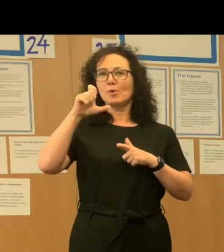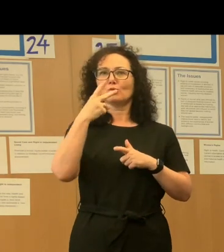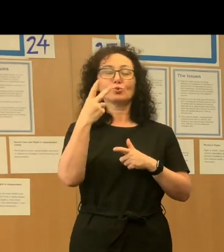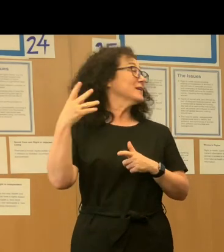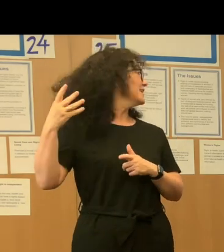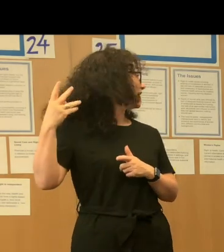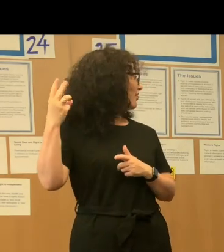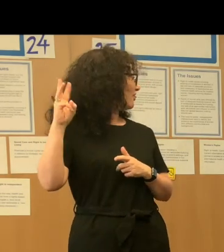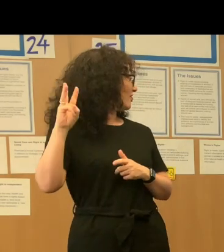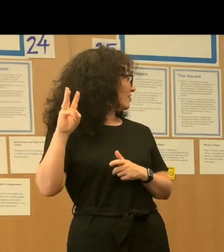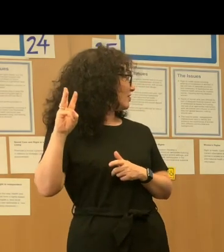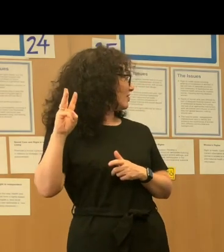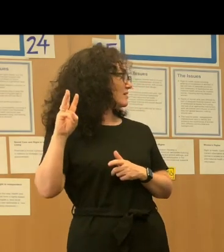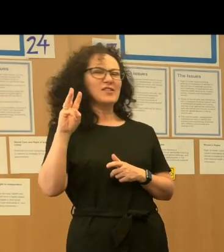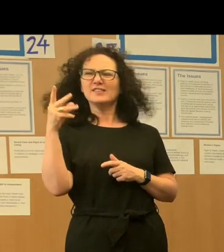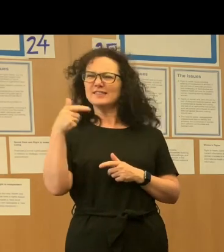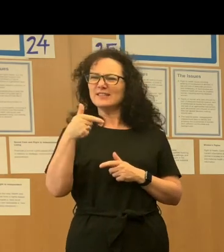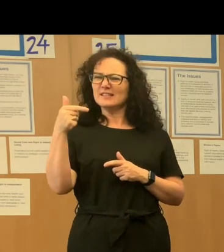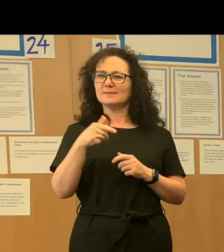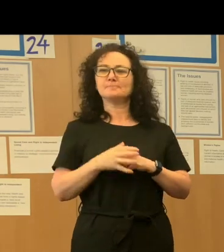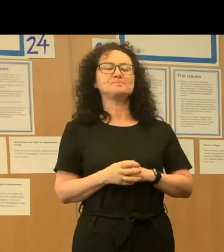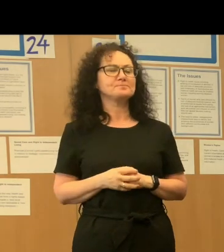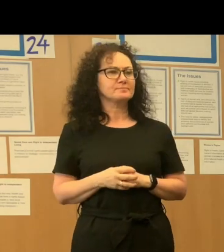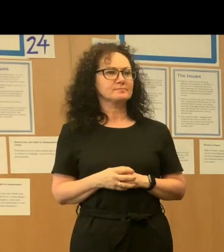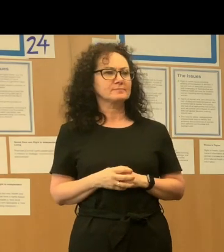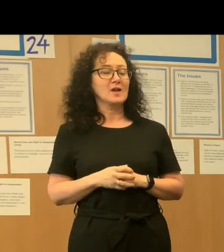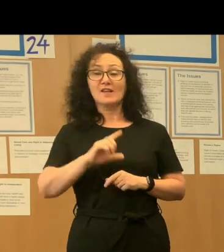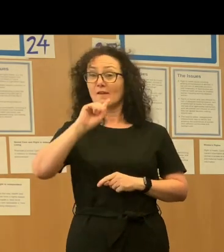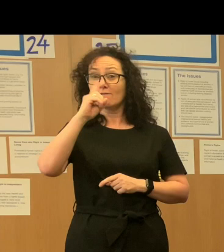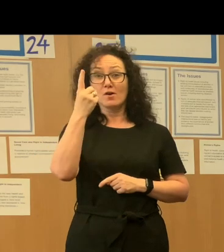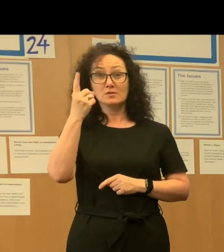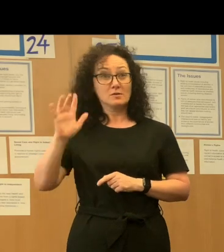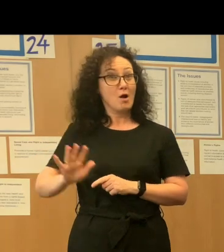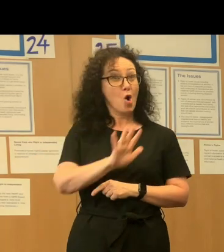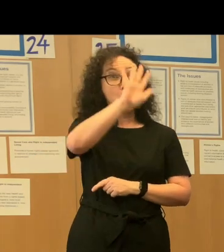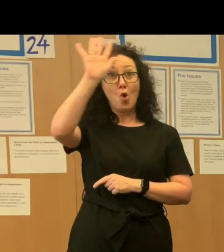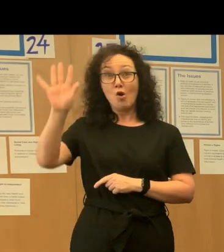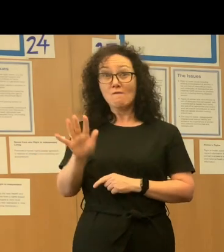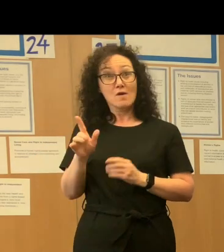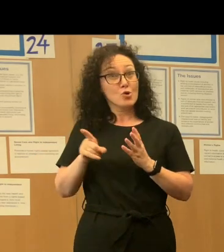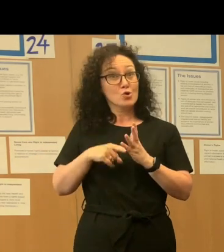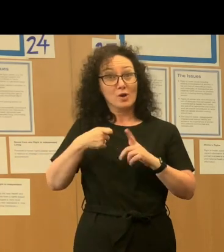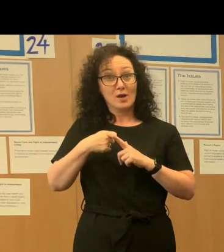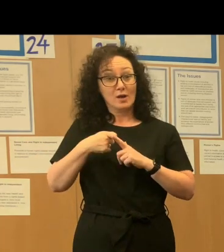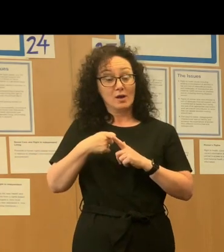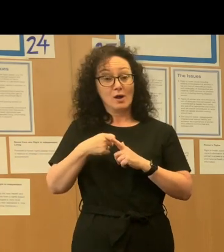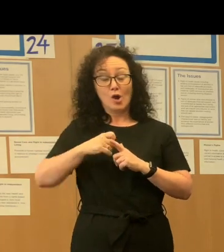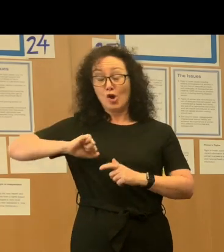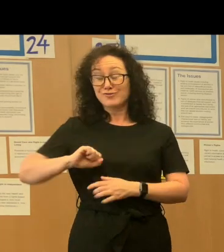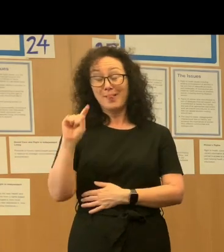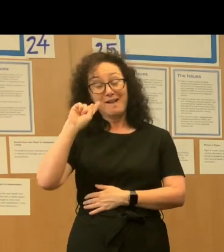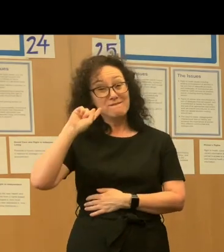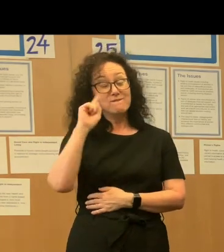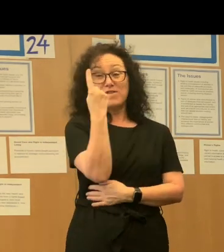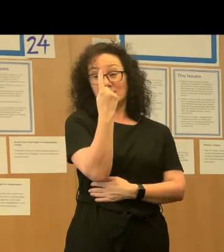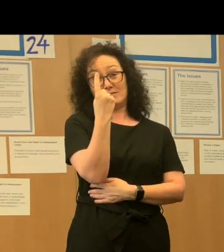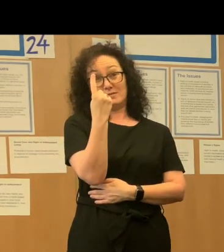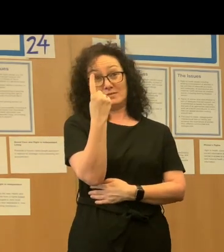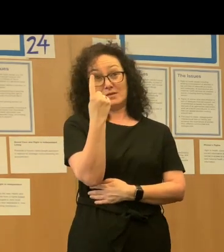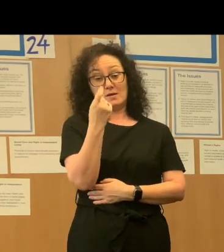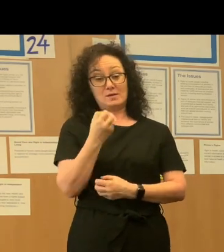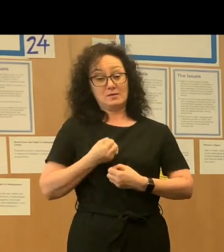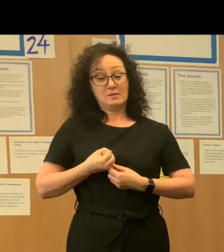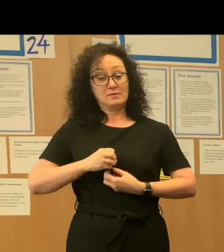Action Plan for Human Rights in any part of the UK, and that is still the case today. So Scotland is the only part of the UK that has produced a National Action Plan for Human